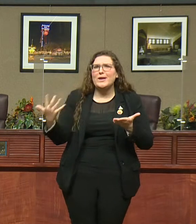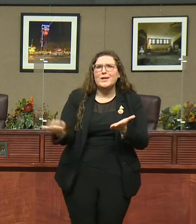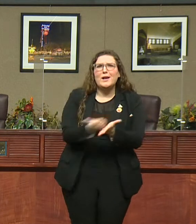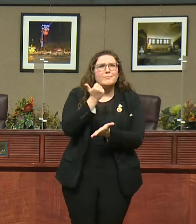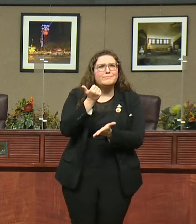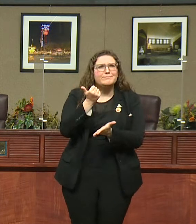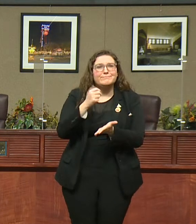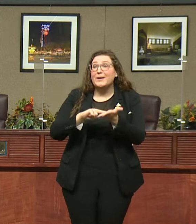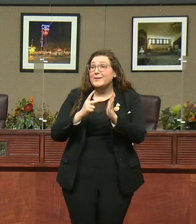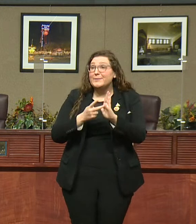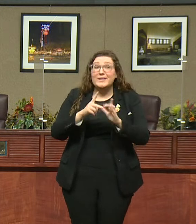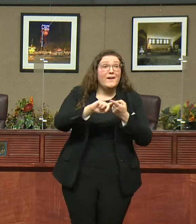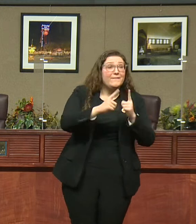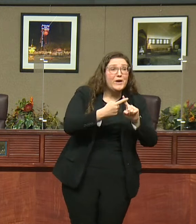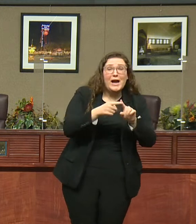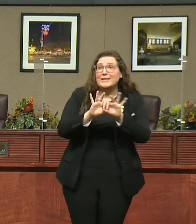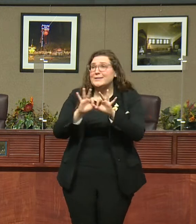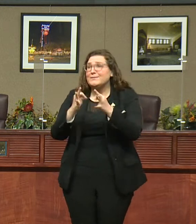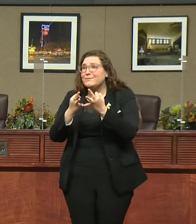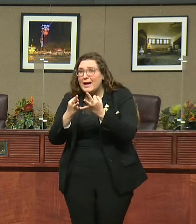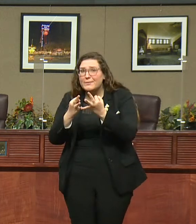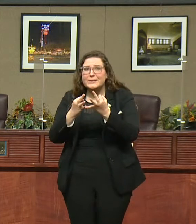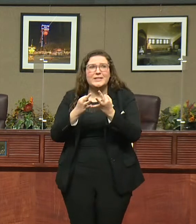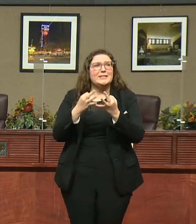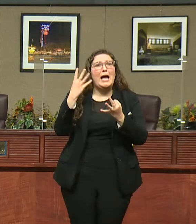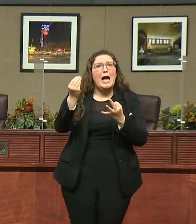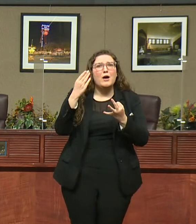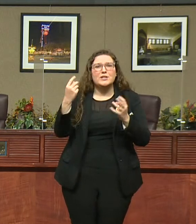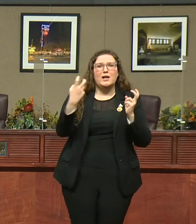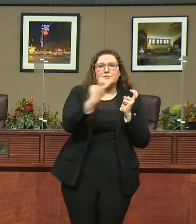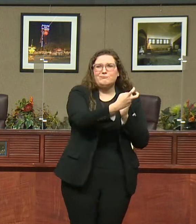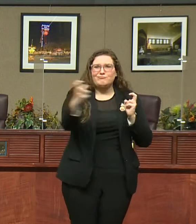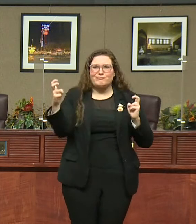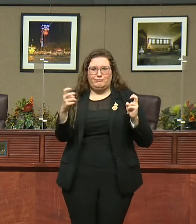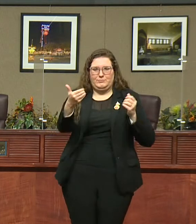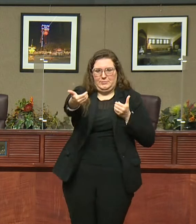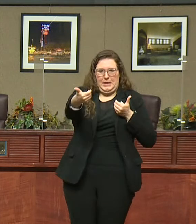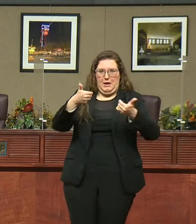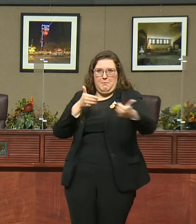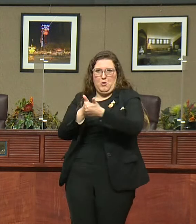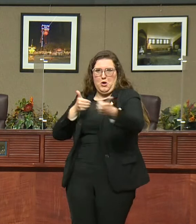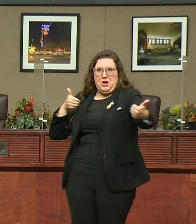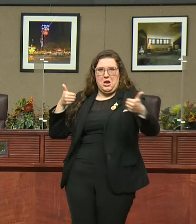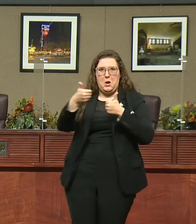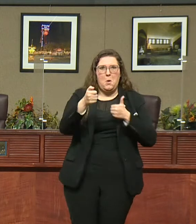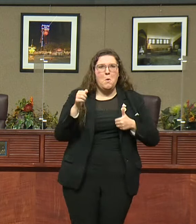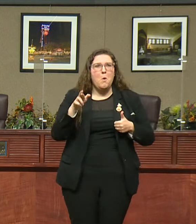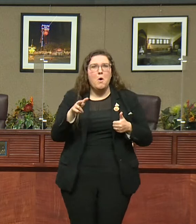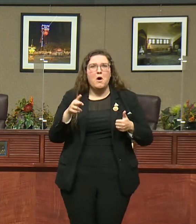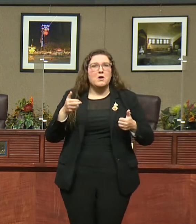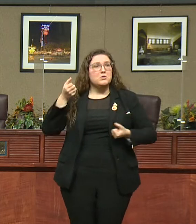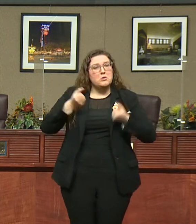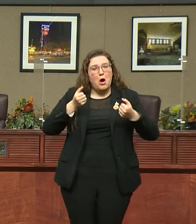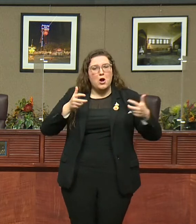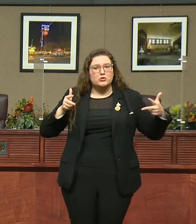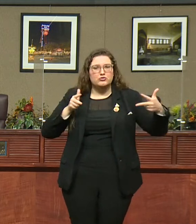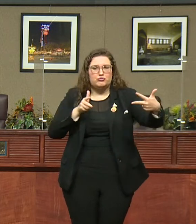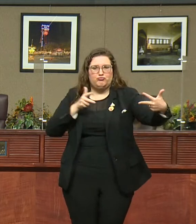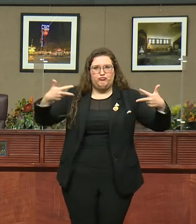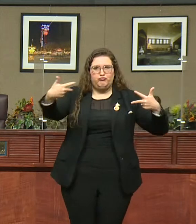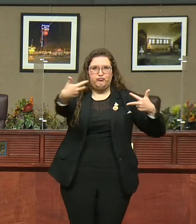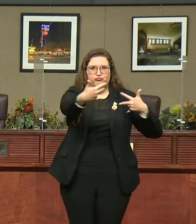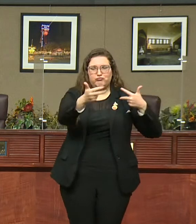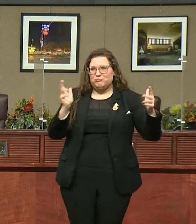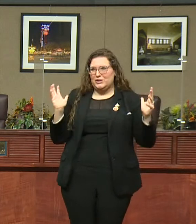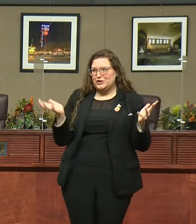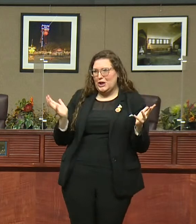at a distance in your driveway, in your front yard, at one of the many city or county parks. There's so many restaurants that have